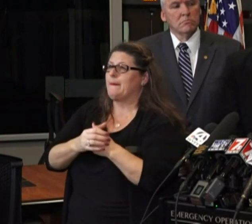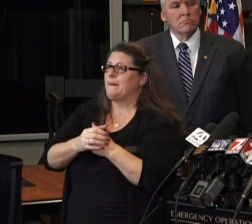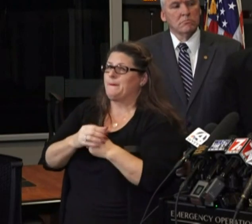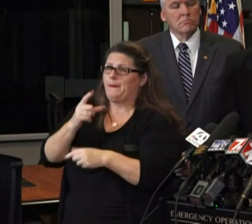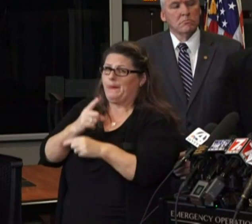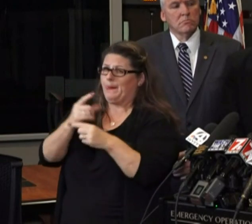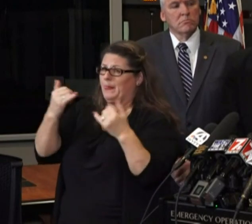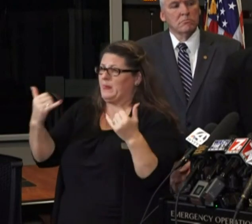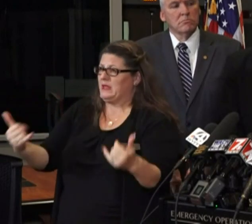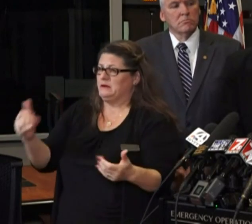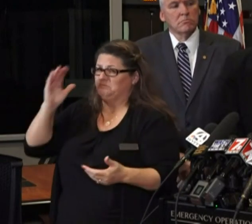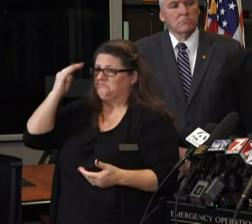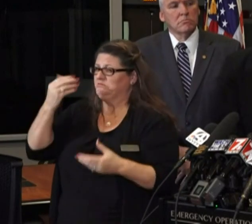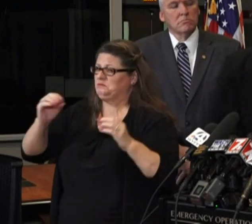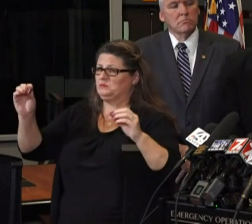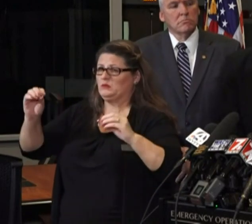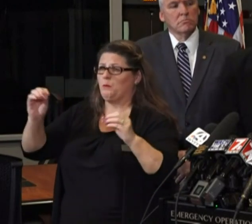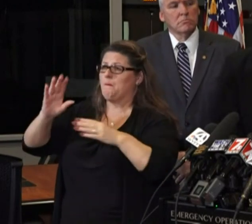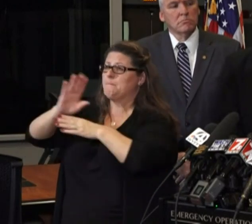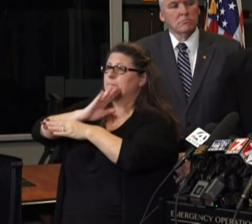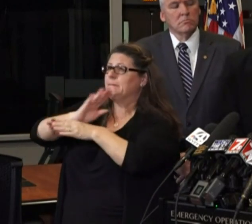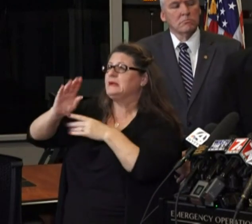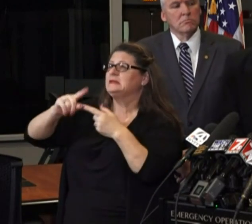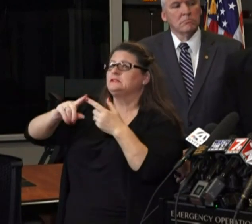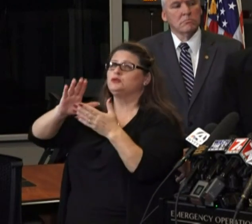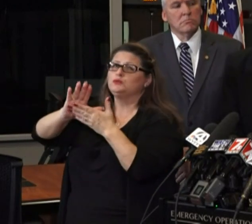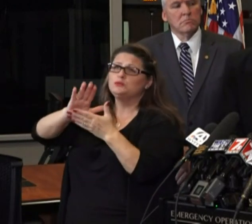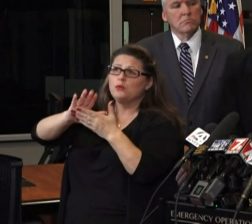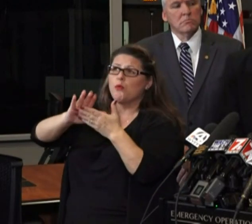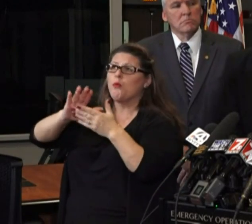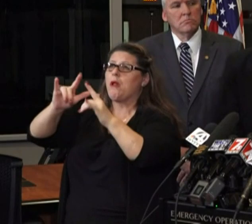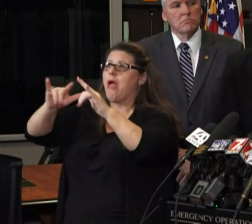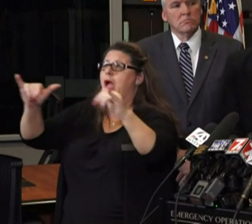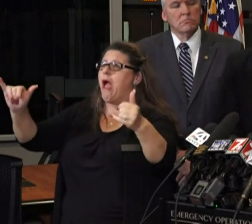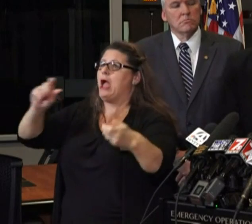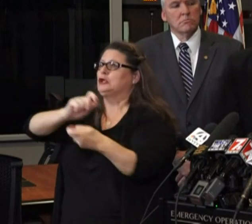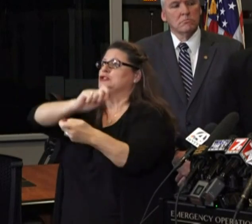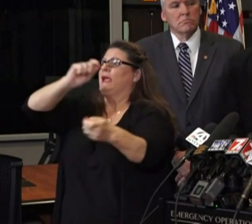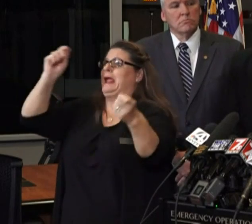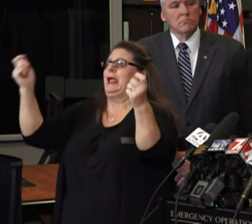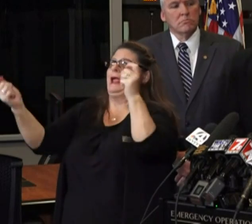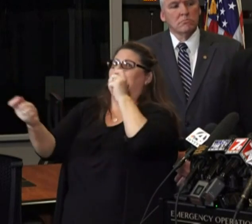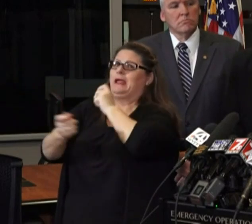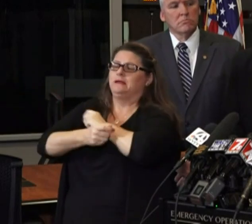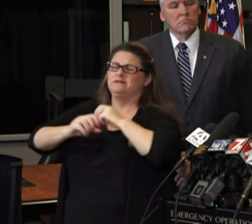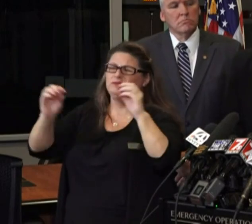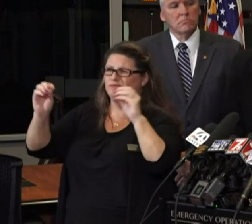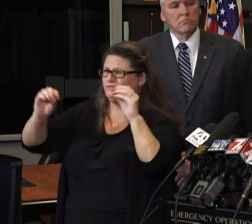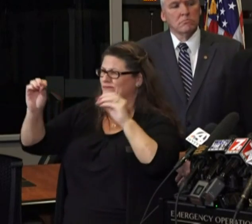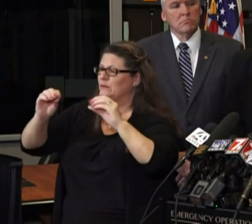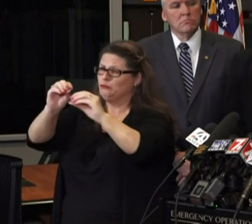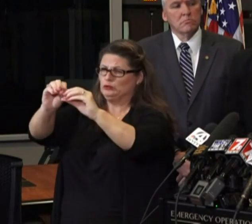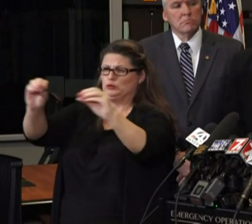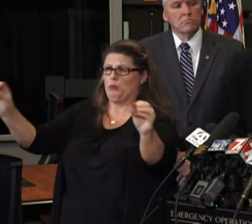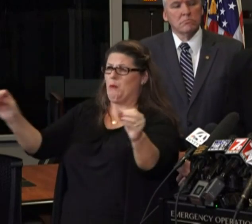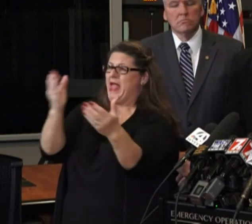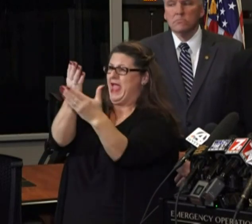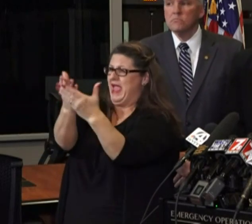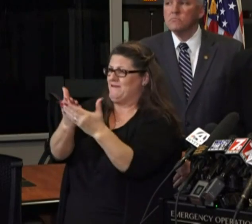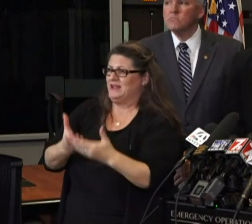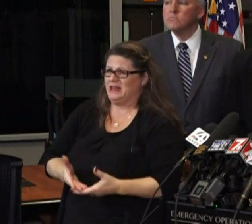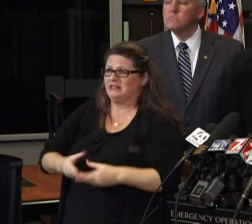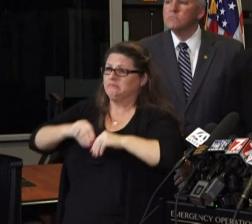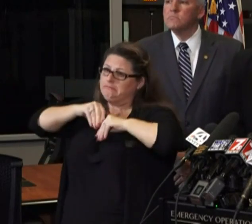at this time for businesses, schools, or others that anything different be done because there's no evidence of ongoing spread in the